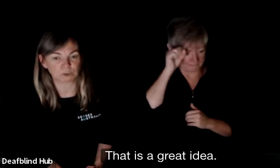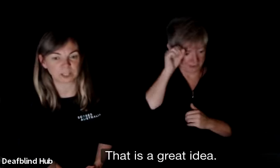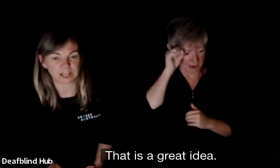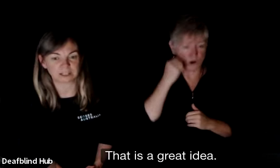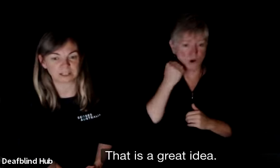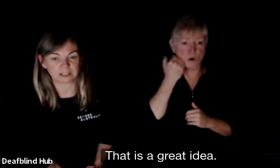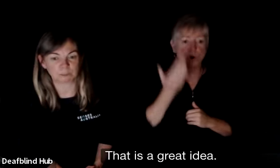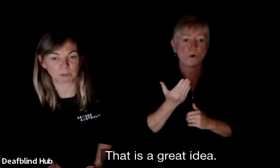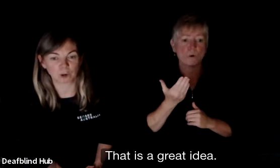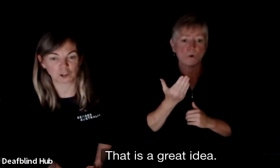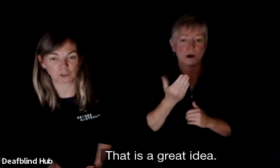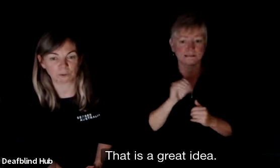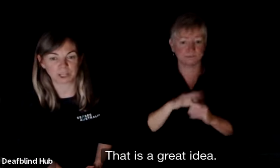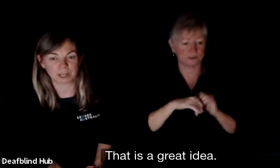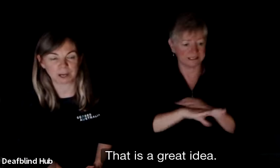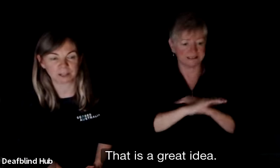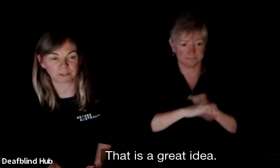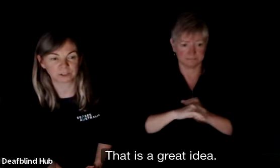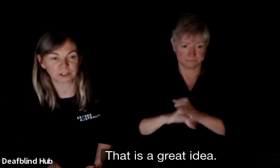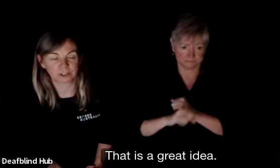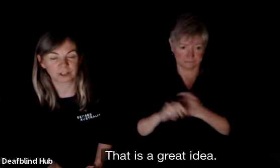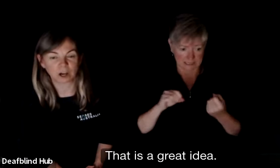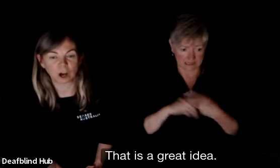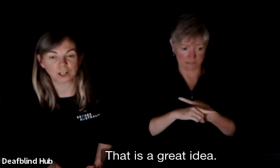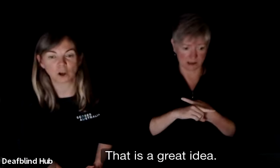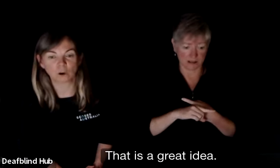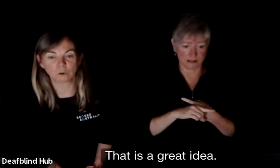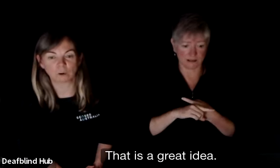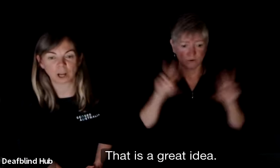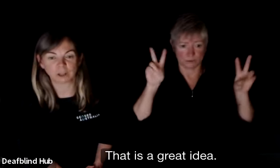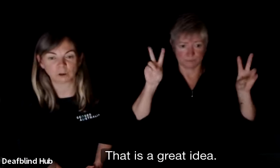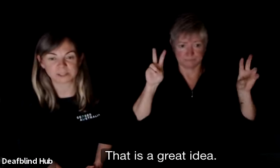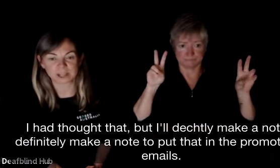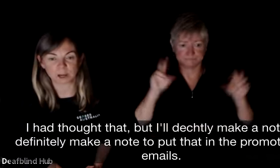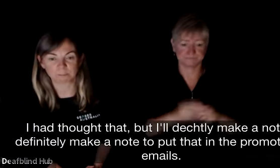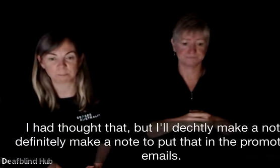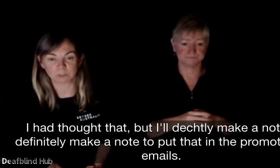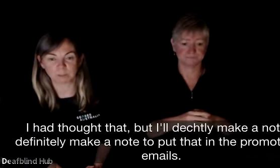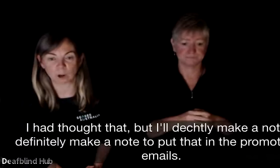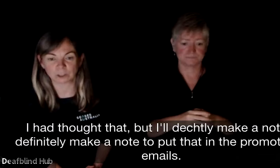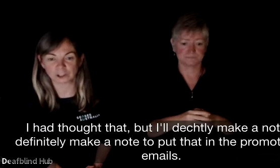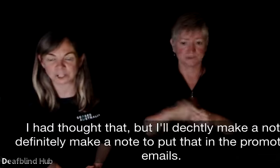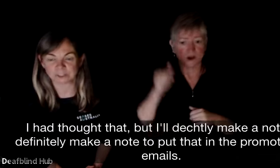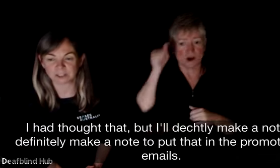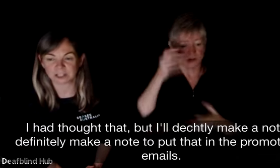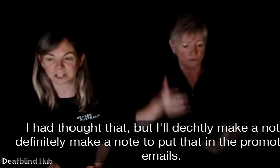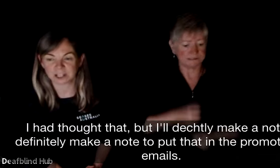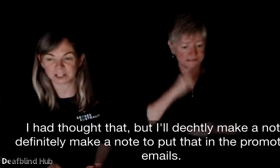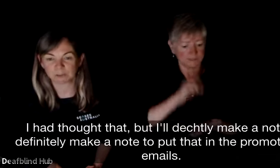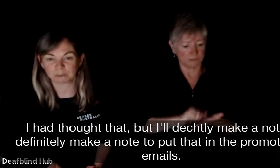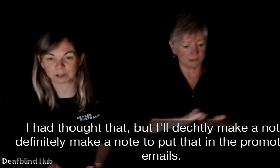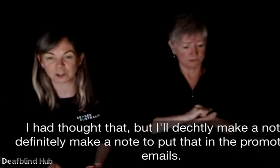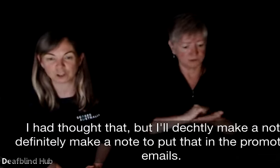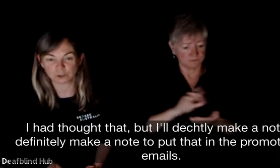always put that in the promotional emails. I know I got some apologies for